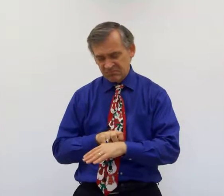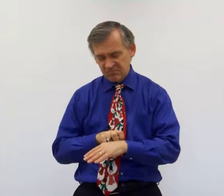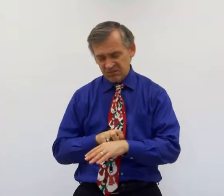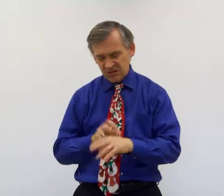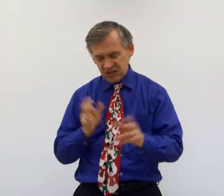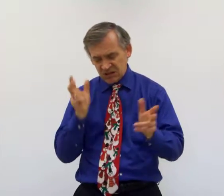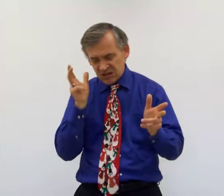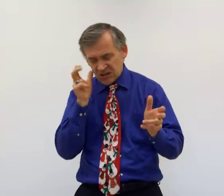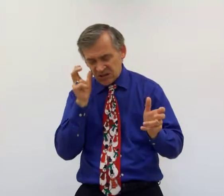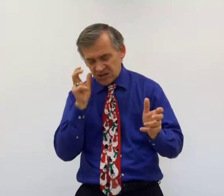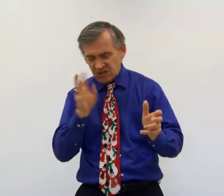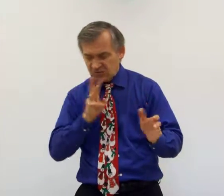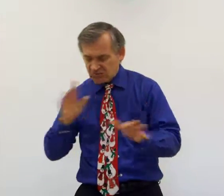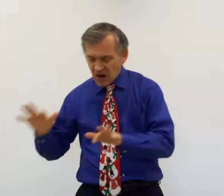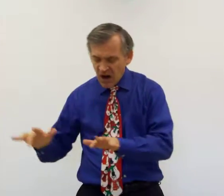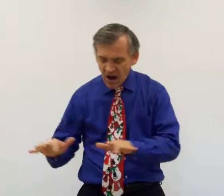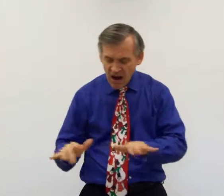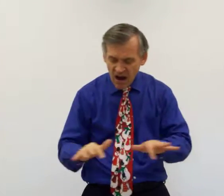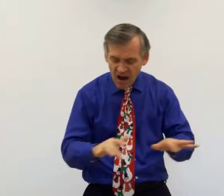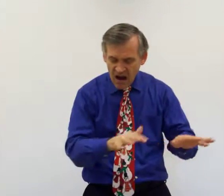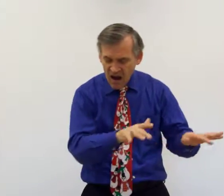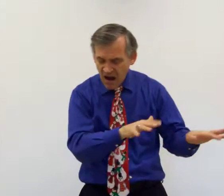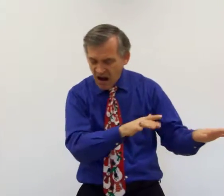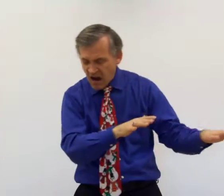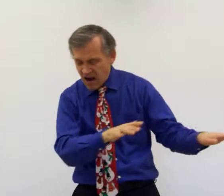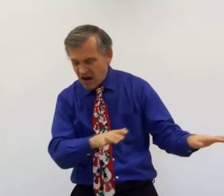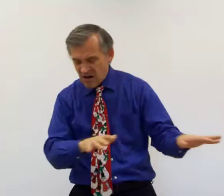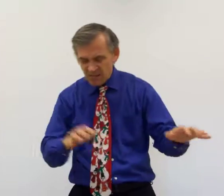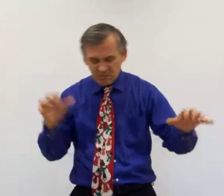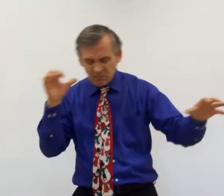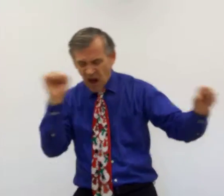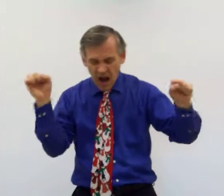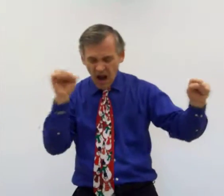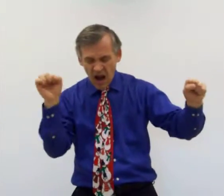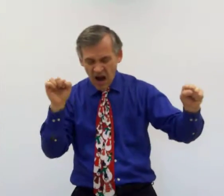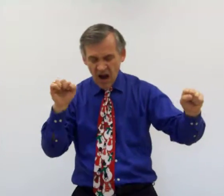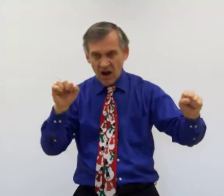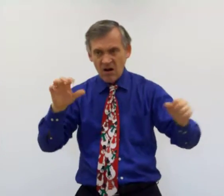The flitting ghosts shrank back in a wide circle from the living man,